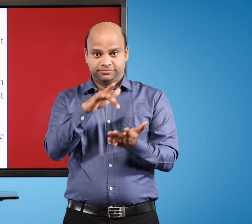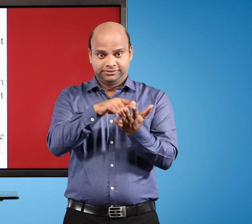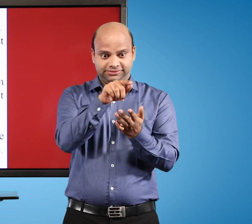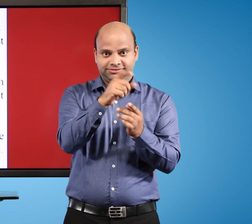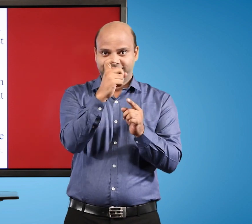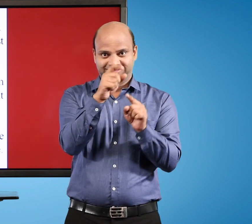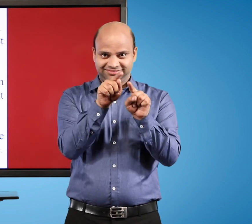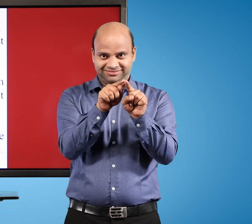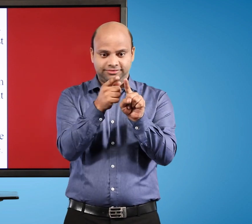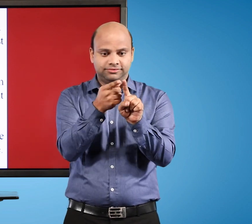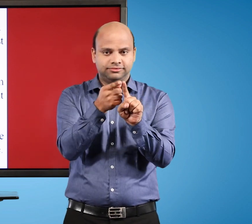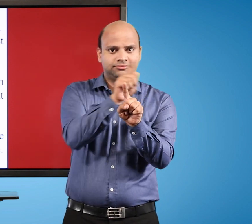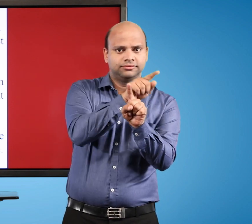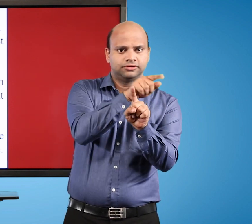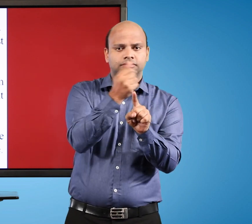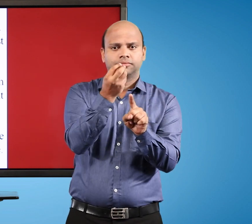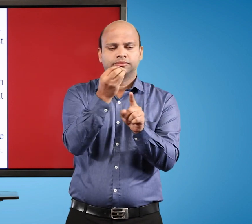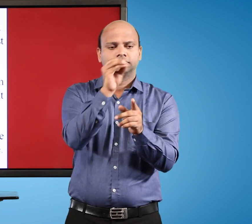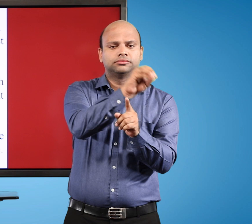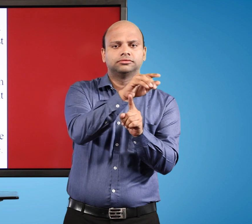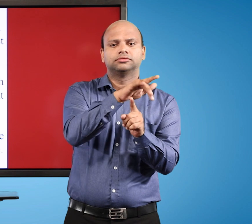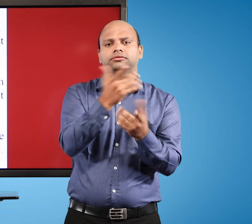and the predecessor of 7 on the number line.